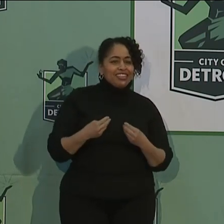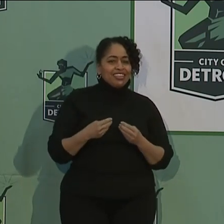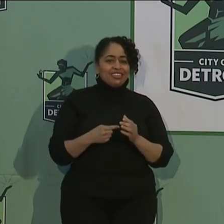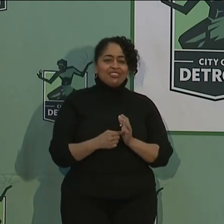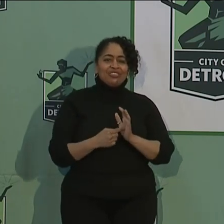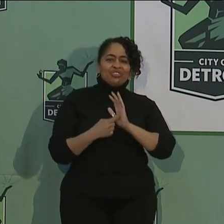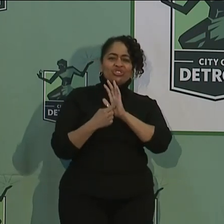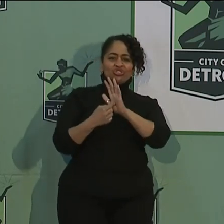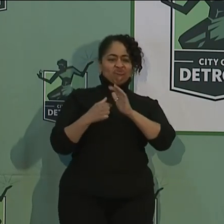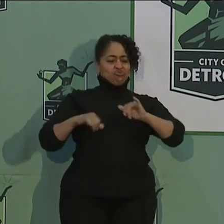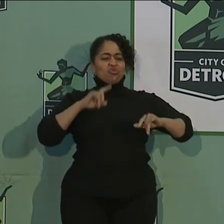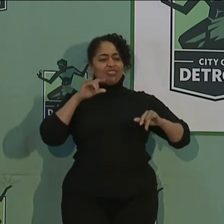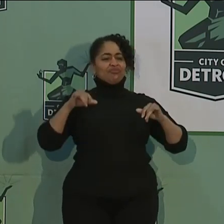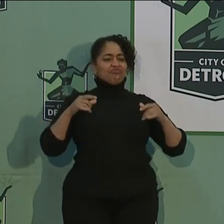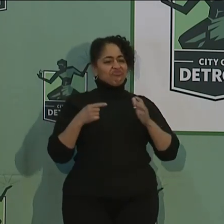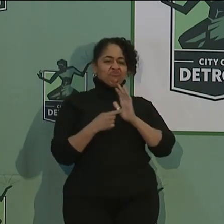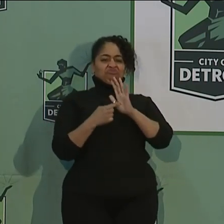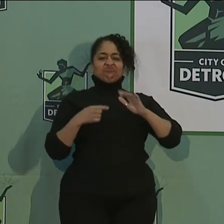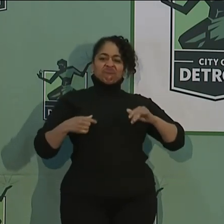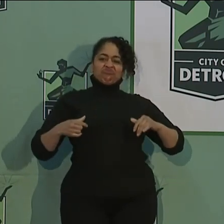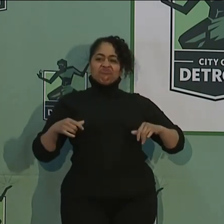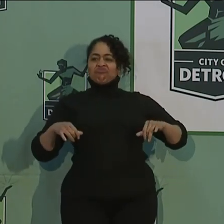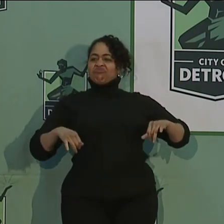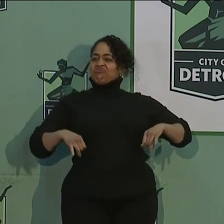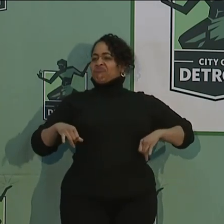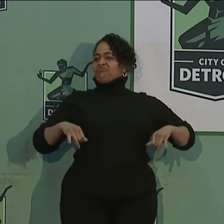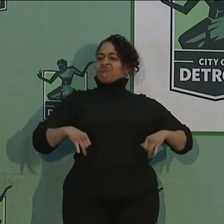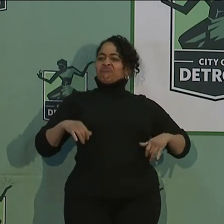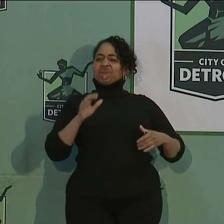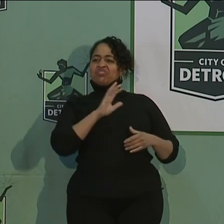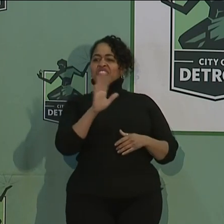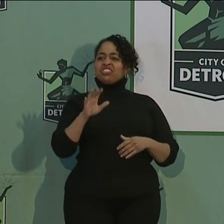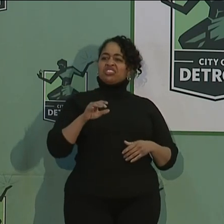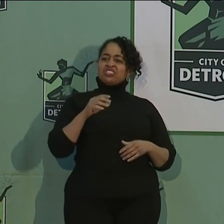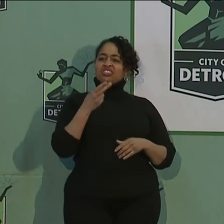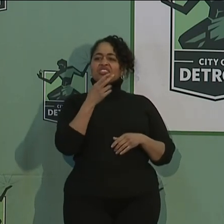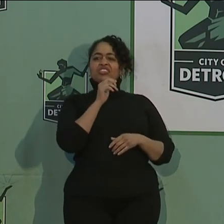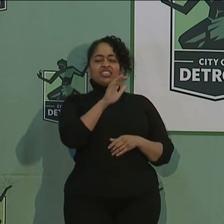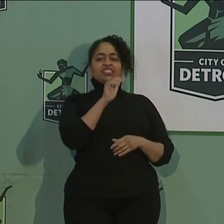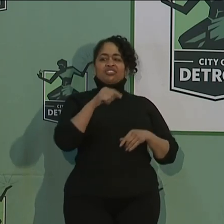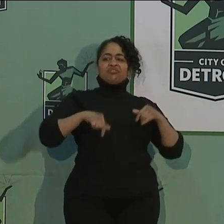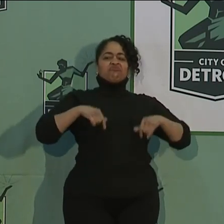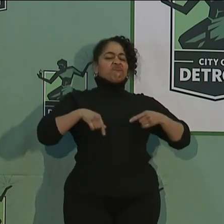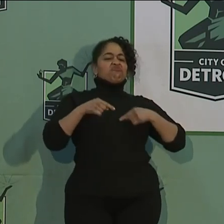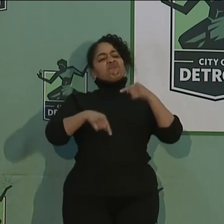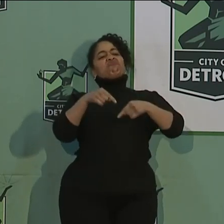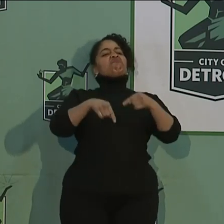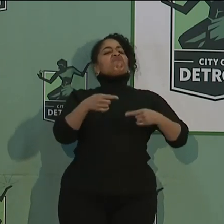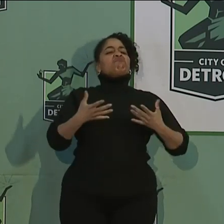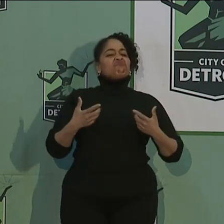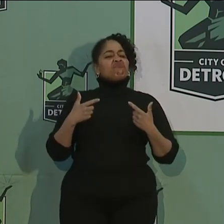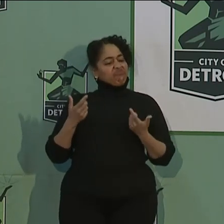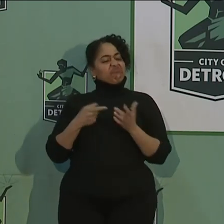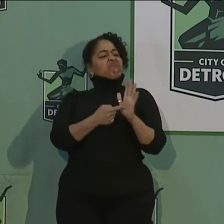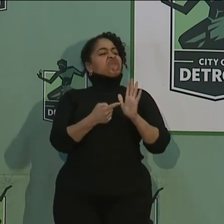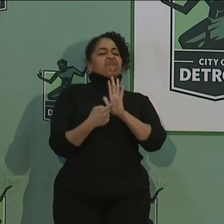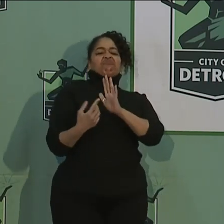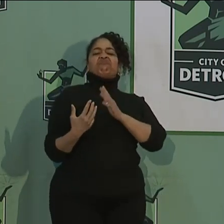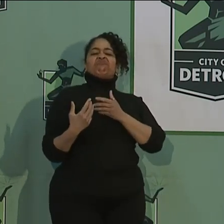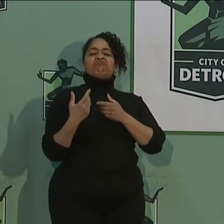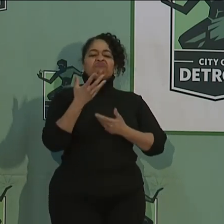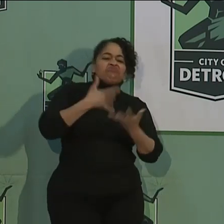prowess, where he would take on all comers. But our hearts go out to